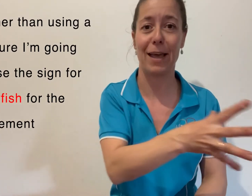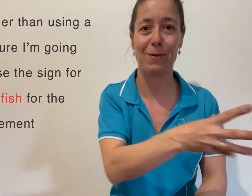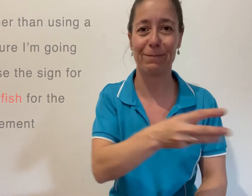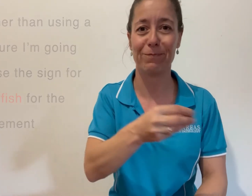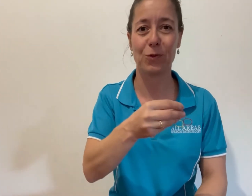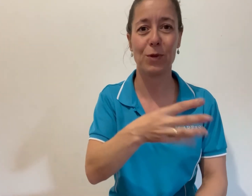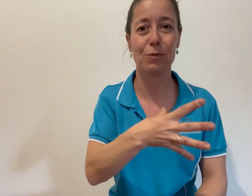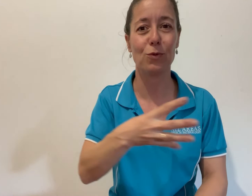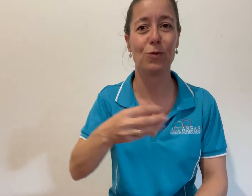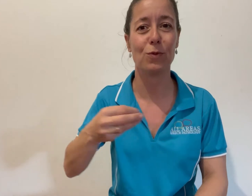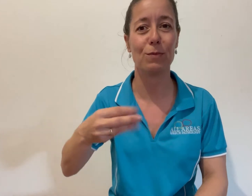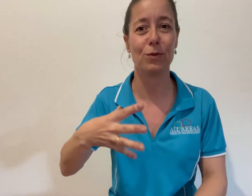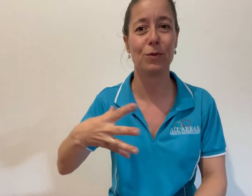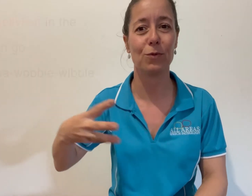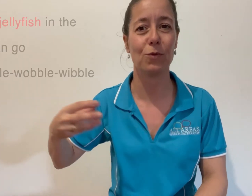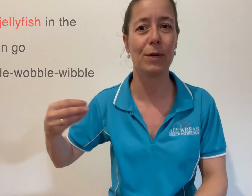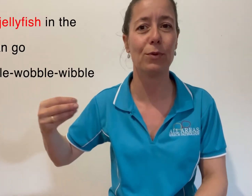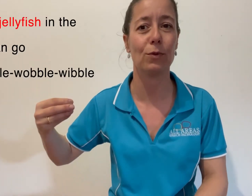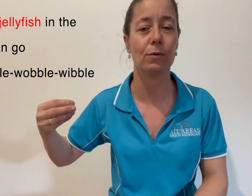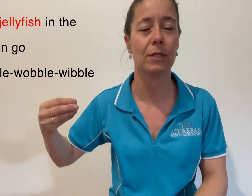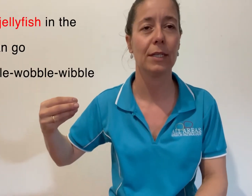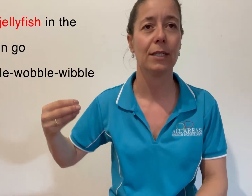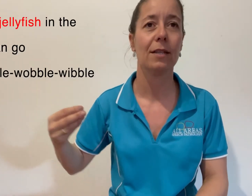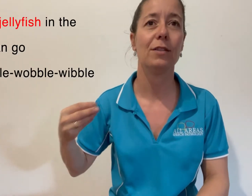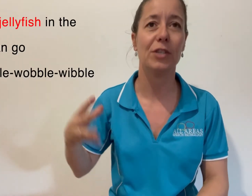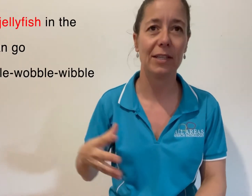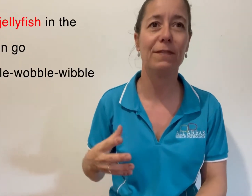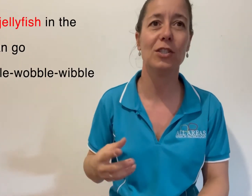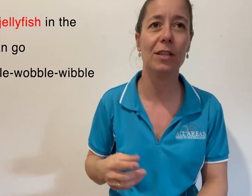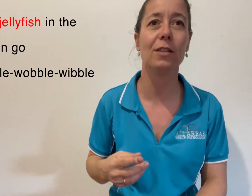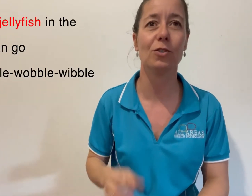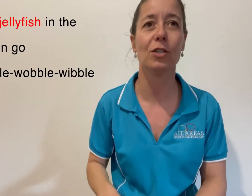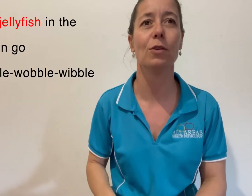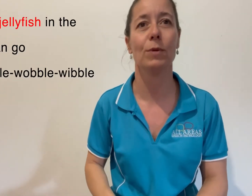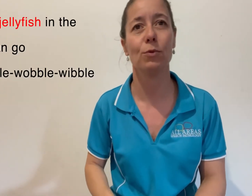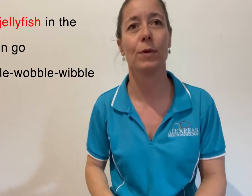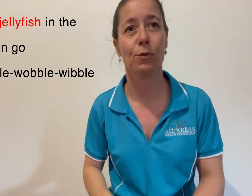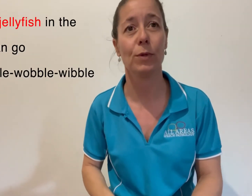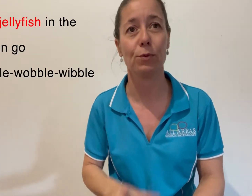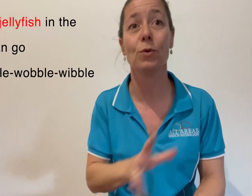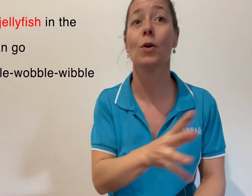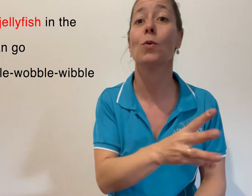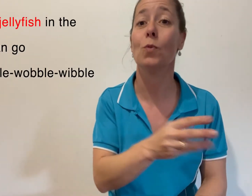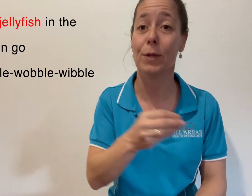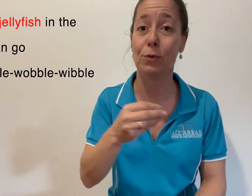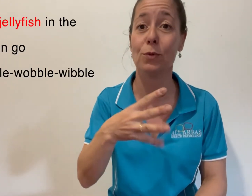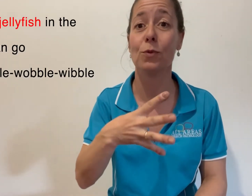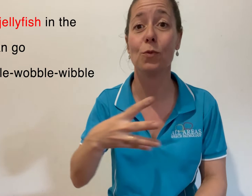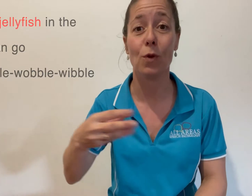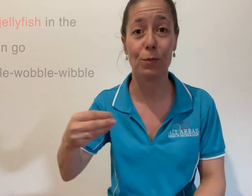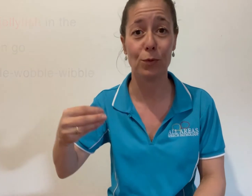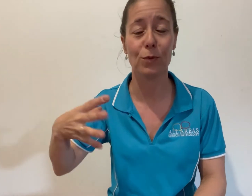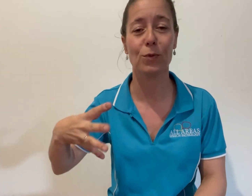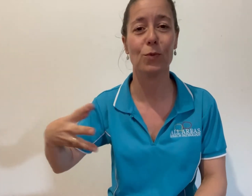one. Wibble, wobble, wibble. Jellyfish in the ocean go wibble, wibble, wibble. Wibble, wobble,